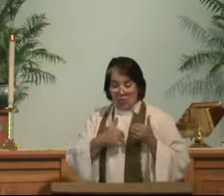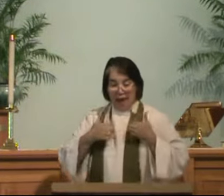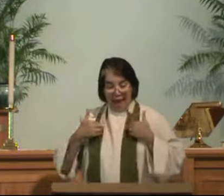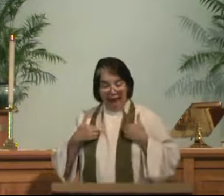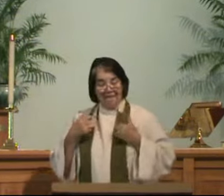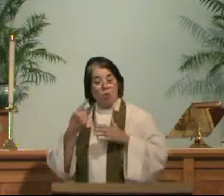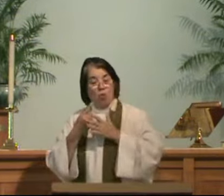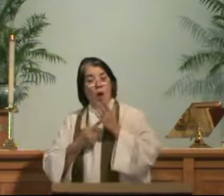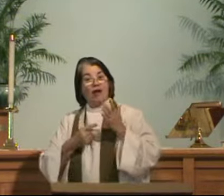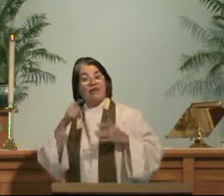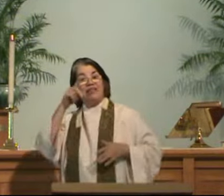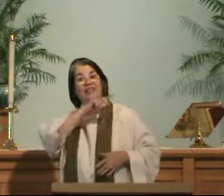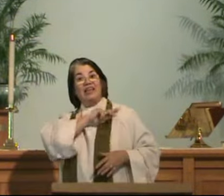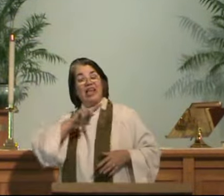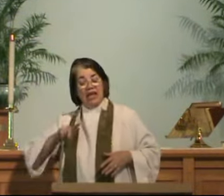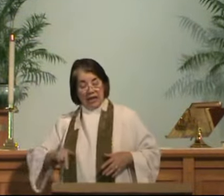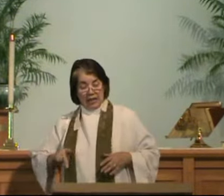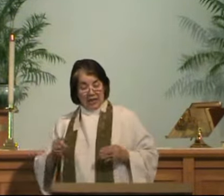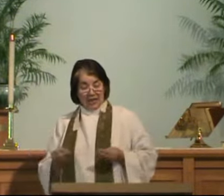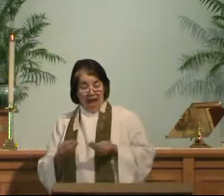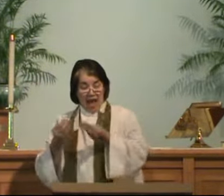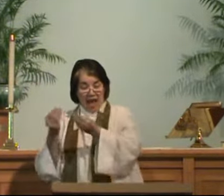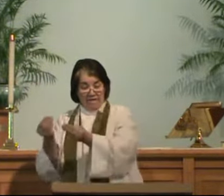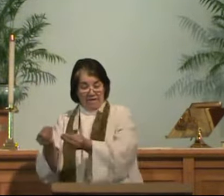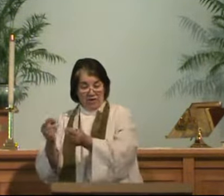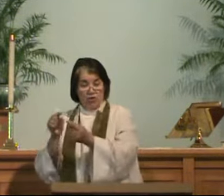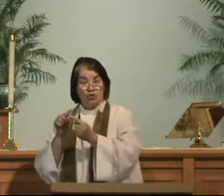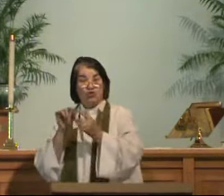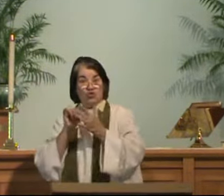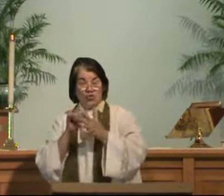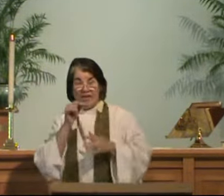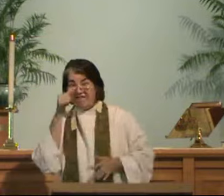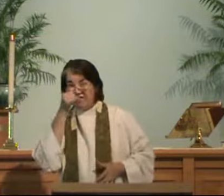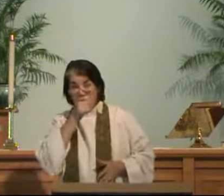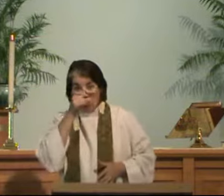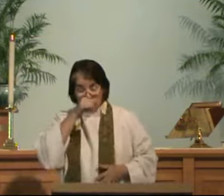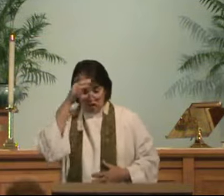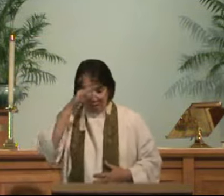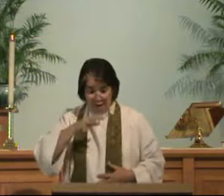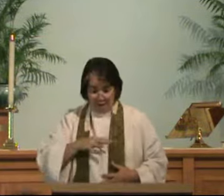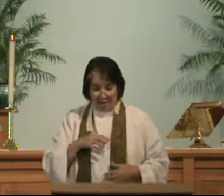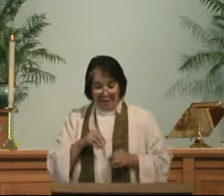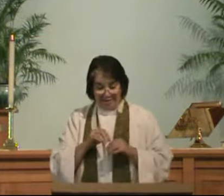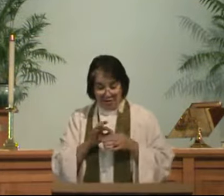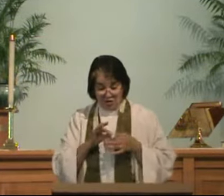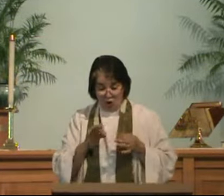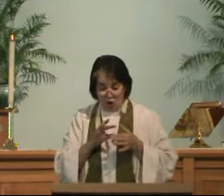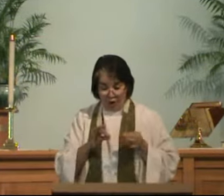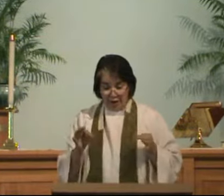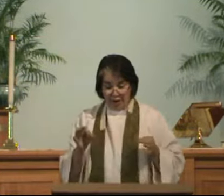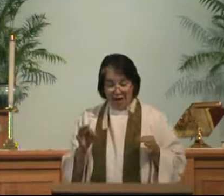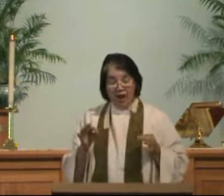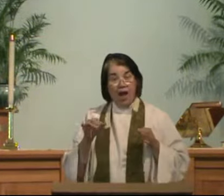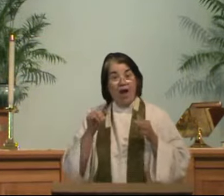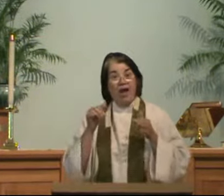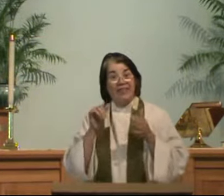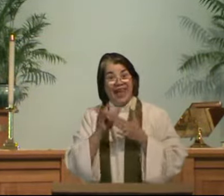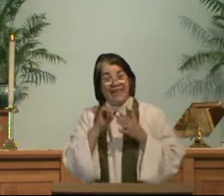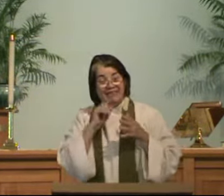we have what the king gave to the foolish man in the story. That is